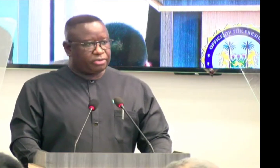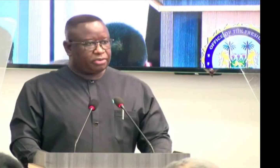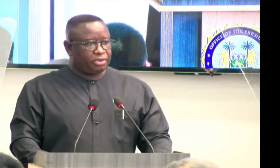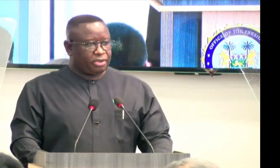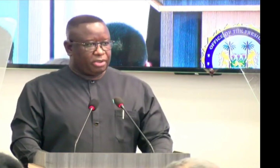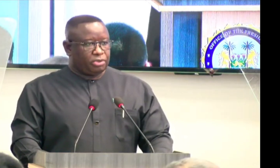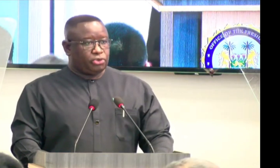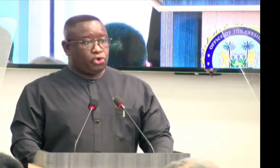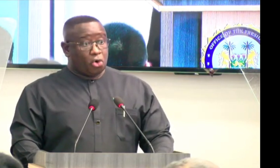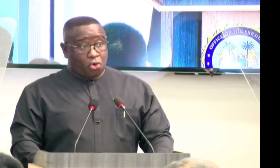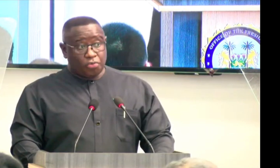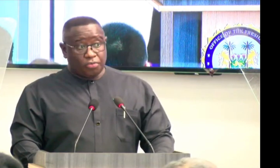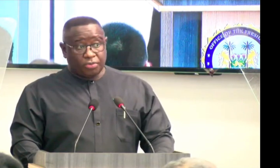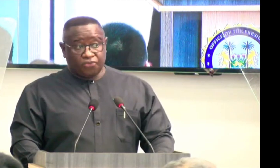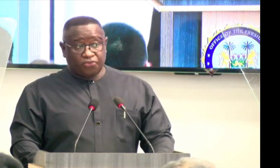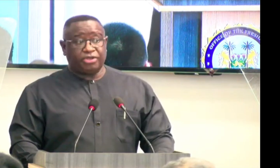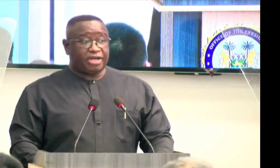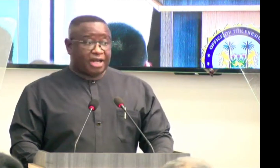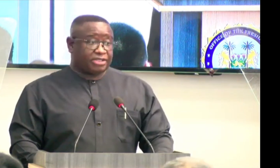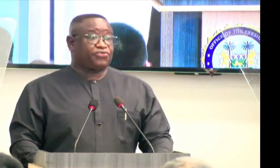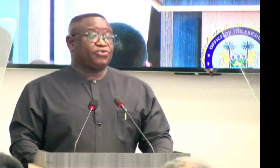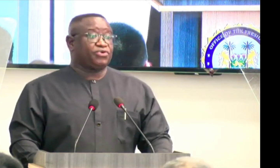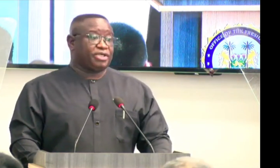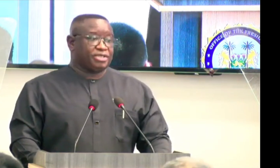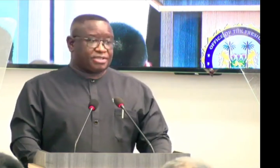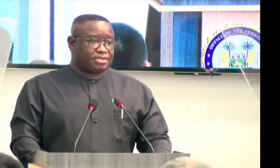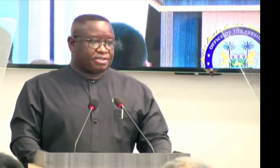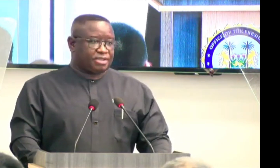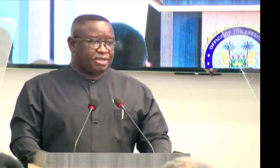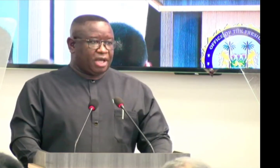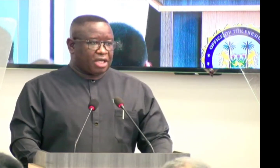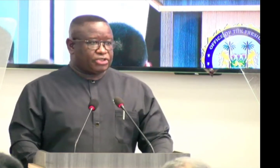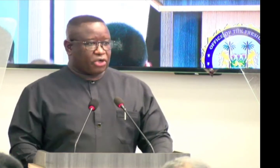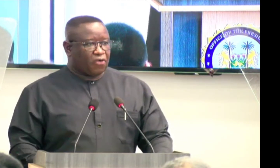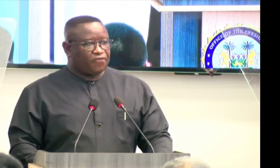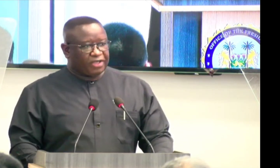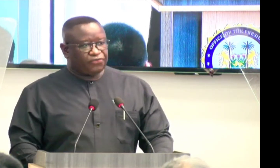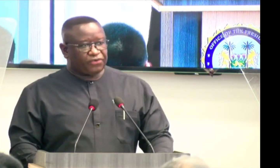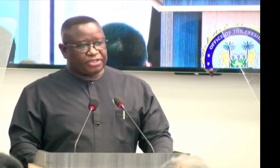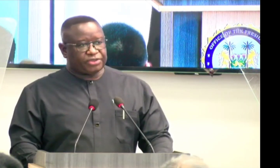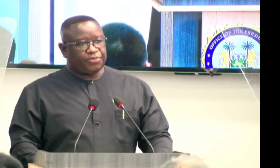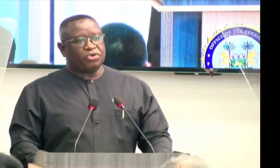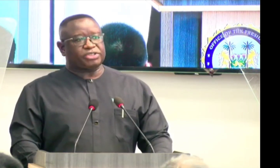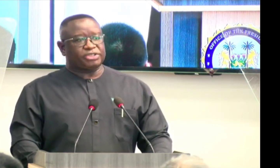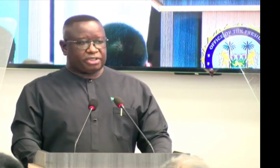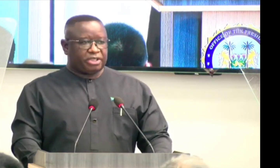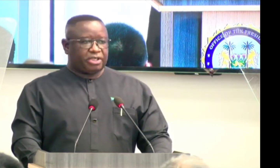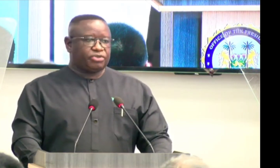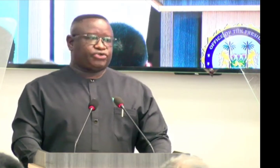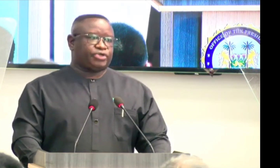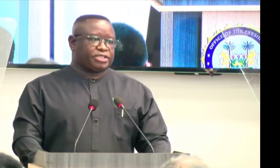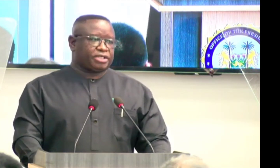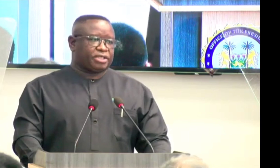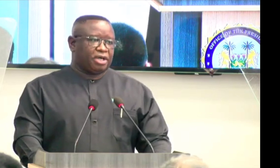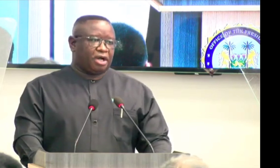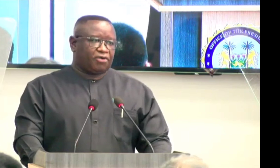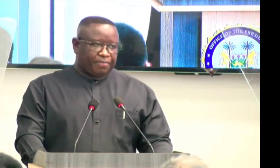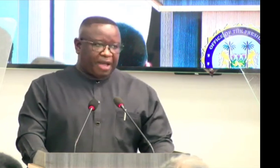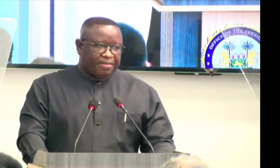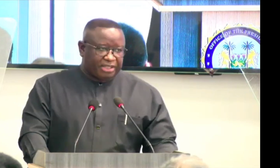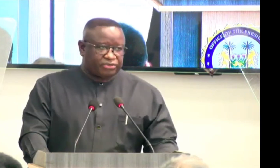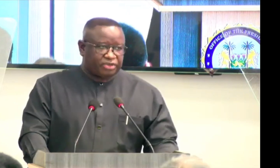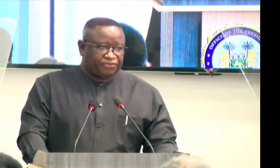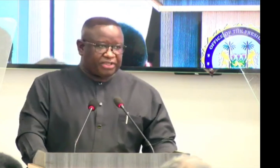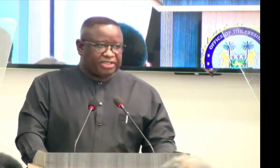Leone, your home for the next few days as we convene for this important retreat of